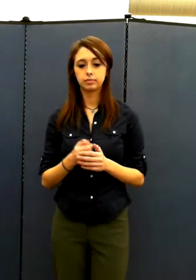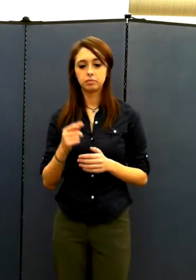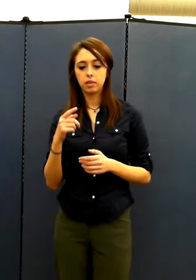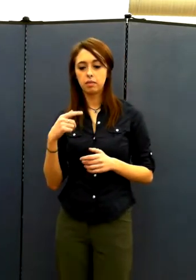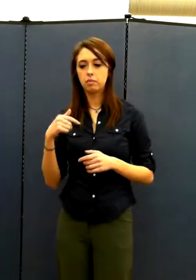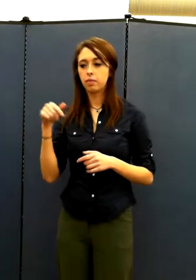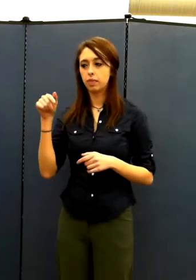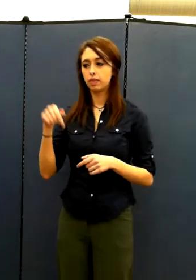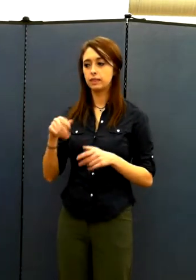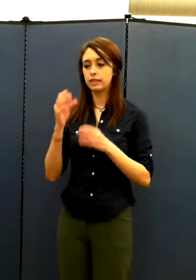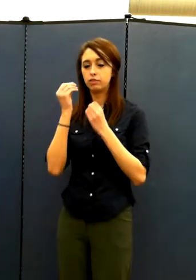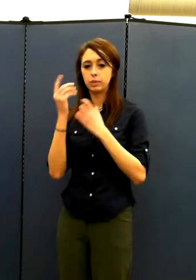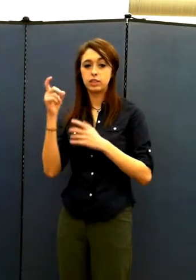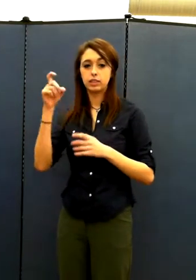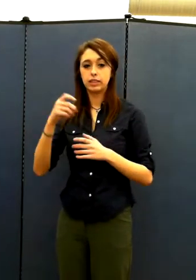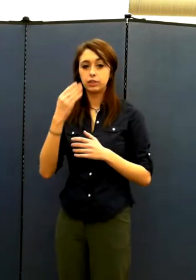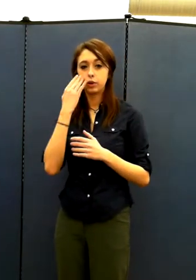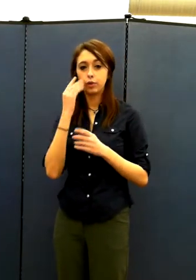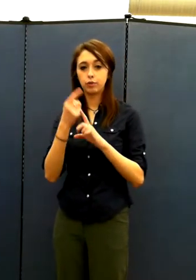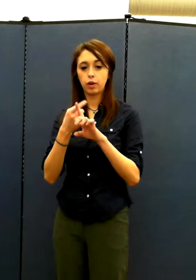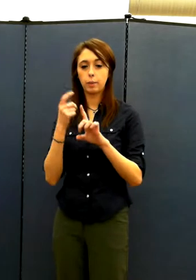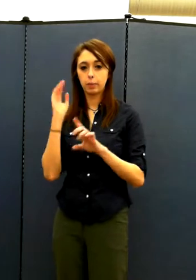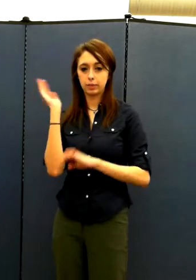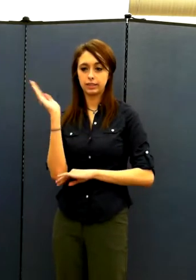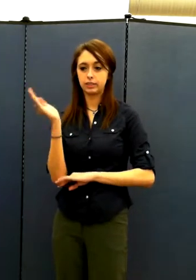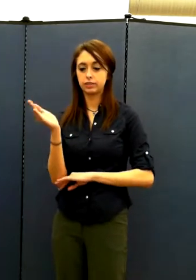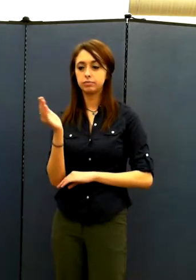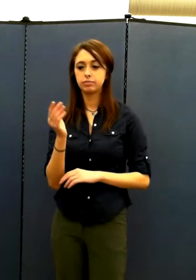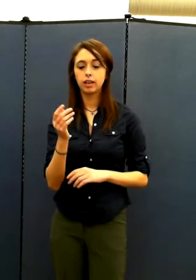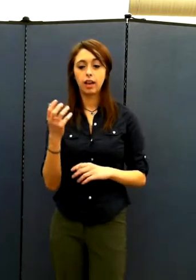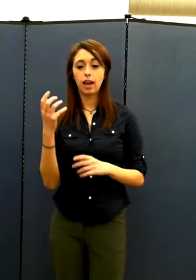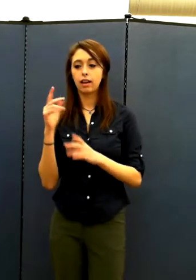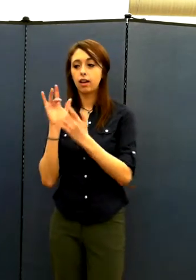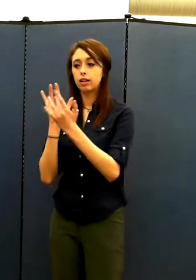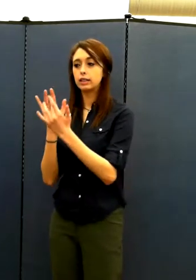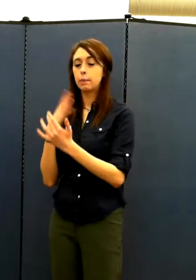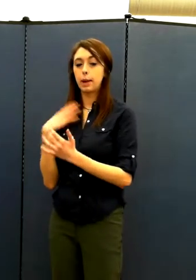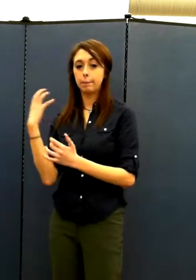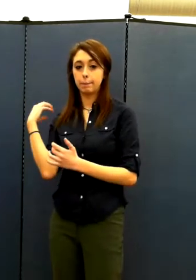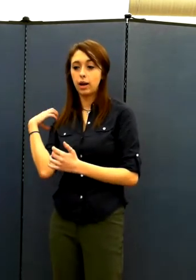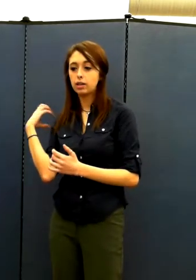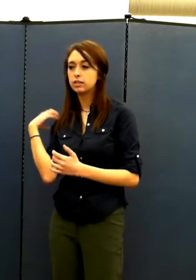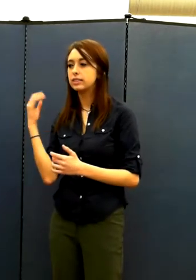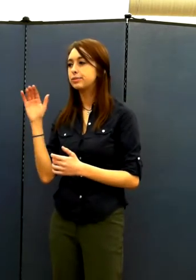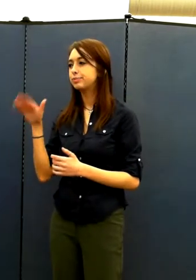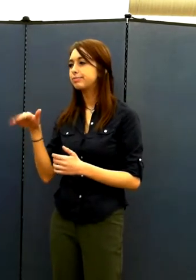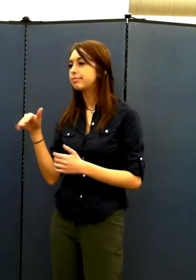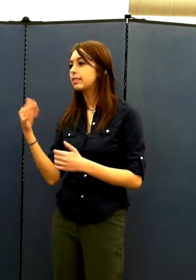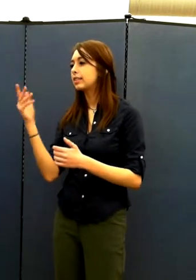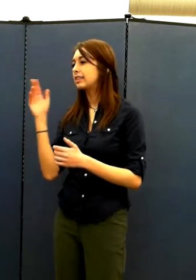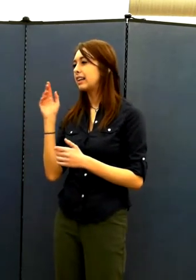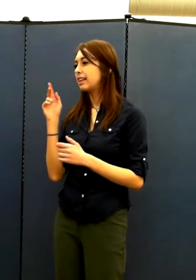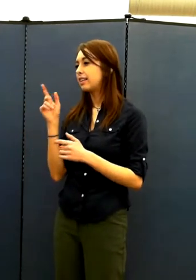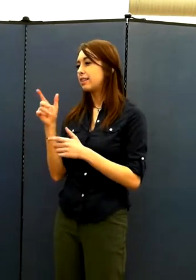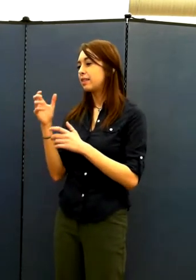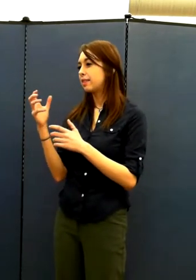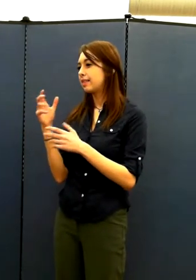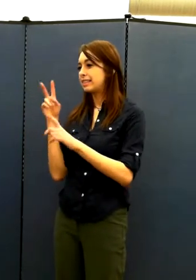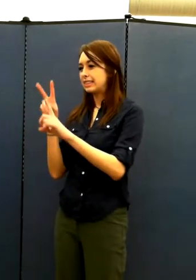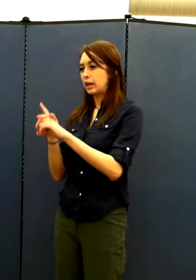then afterwards, I contacted my boss and I just let her know, hey, this job is it's really fast paced for me. I really can't keep up with